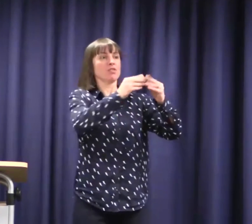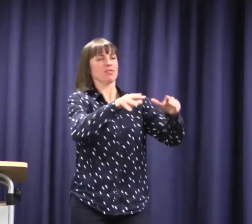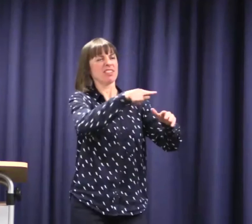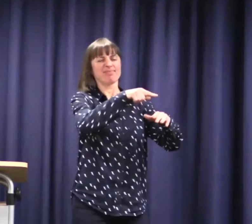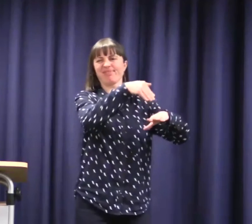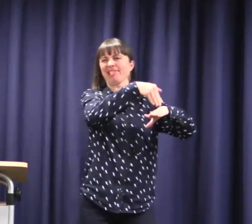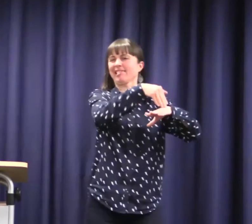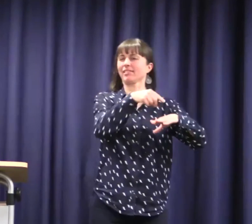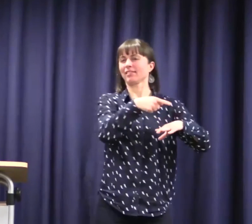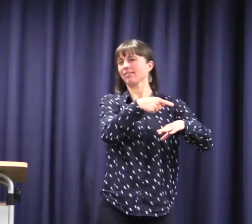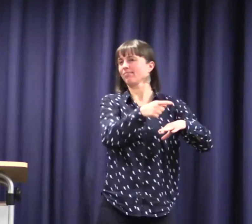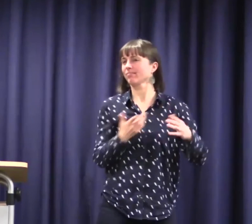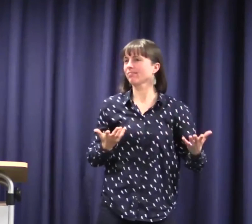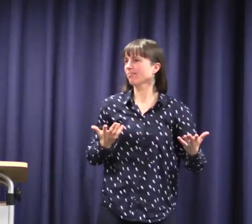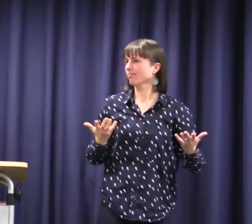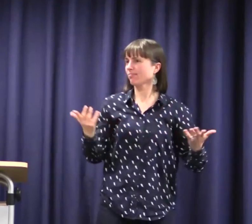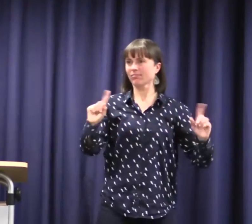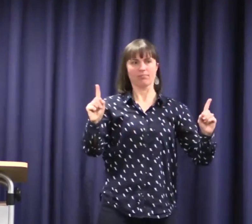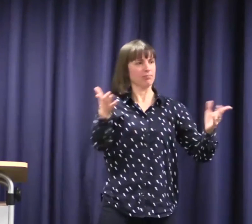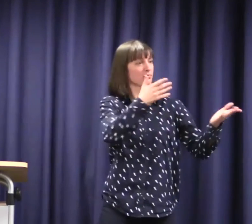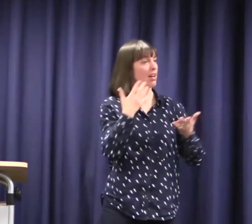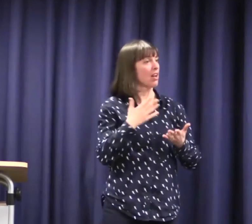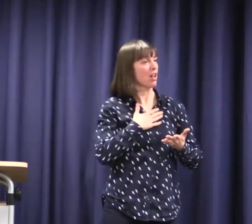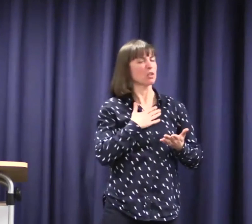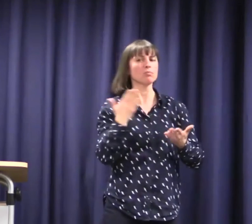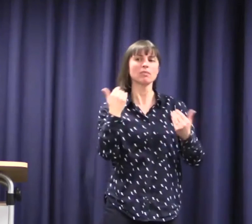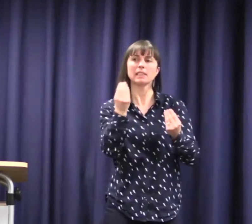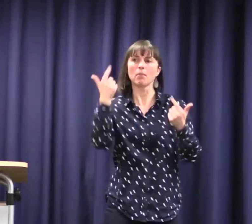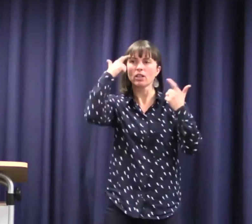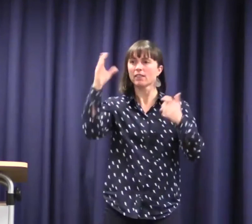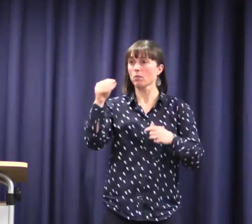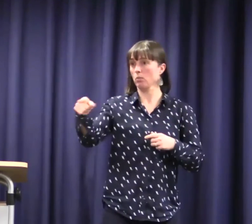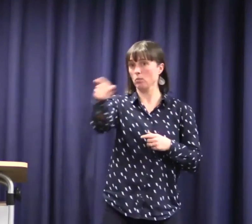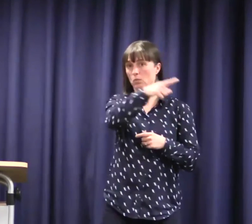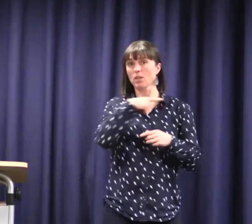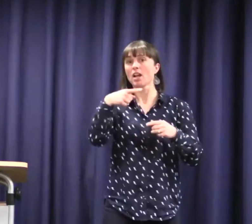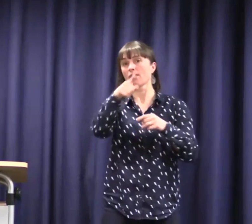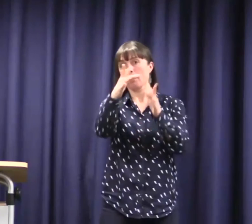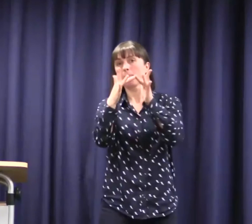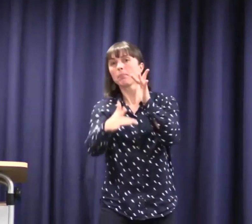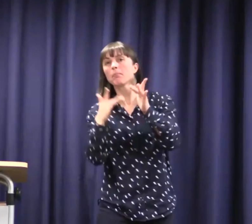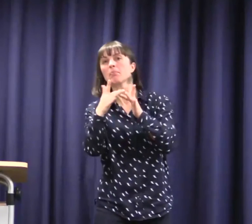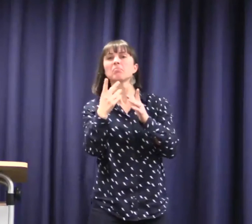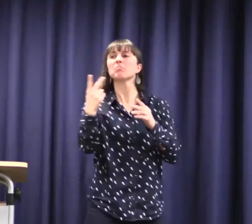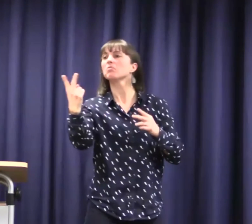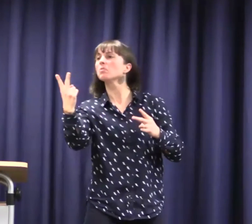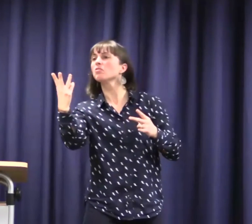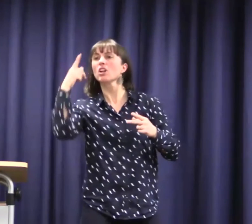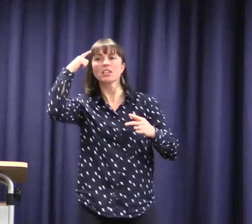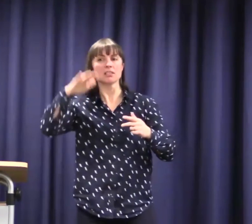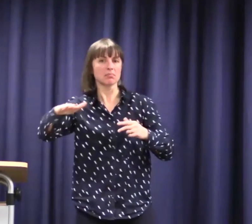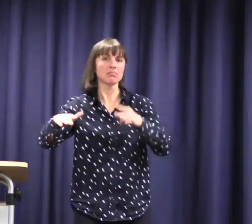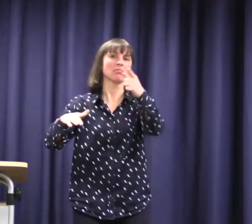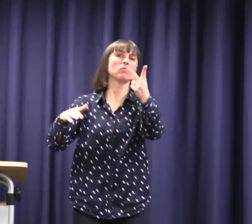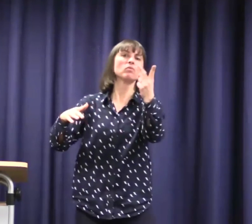forward? How can we best resolve the issues we're facing? And I'd really like to hear some suggestions from you all, whether you're